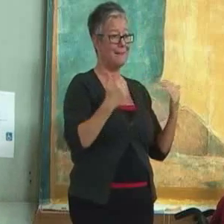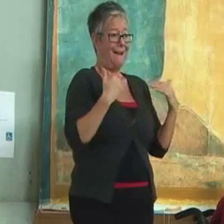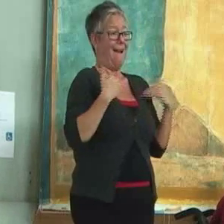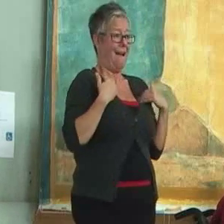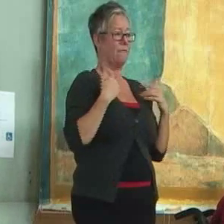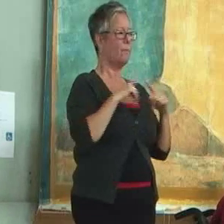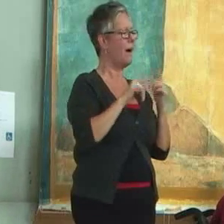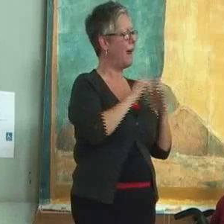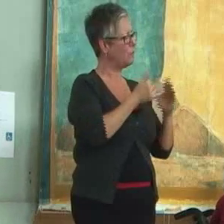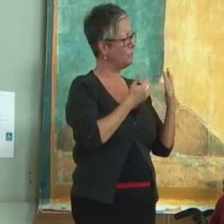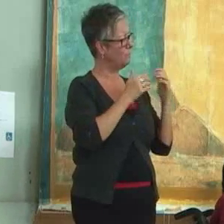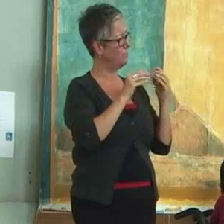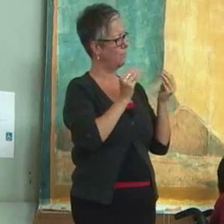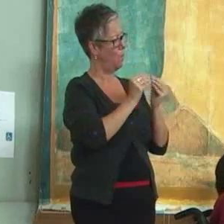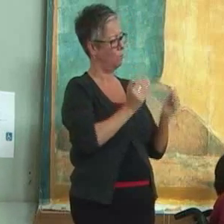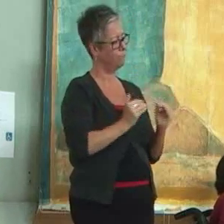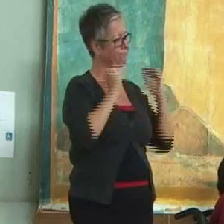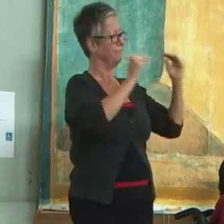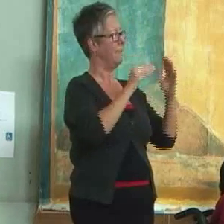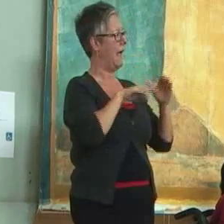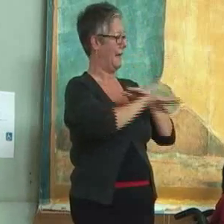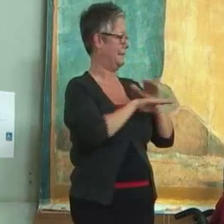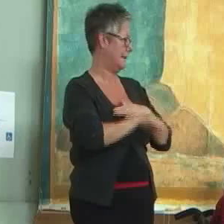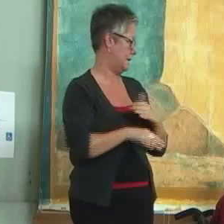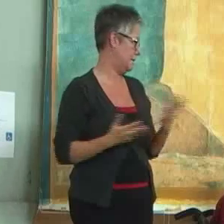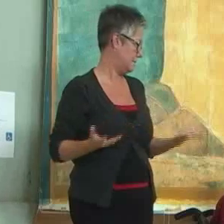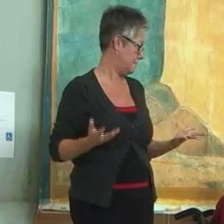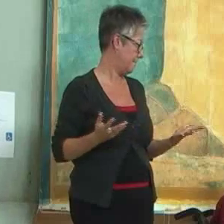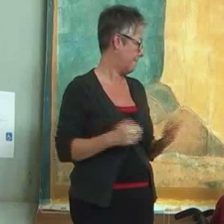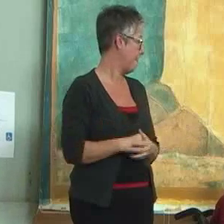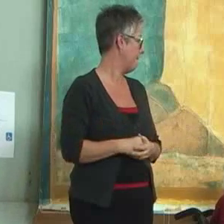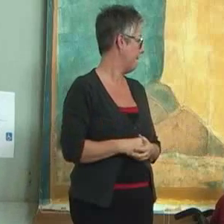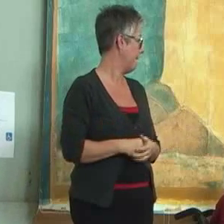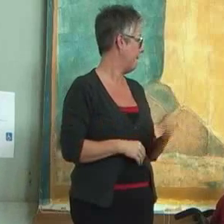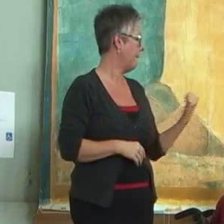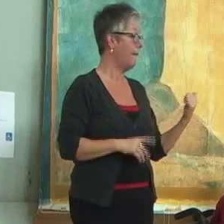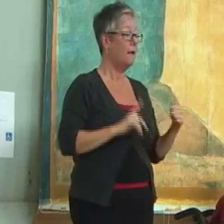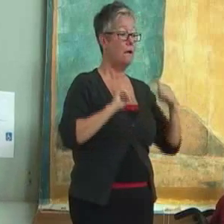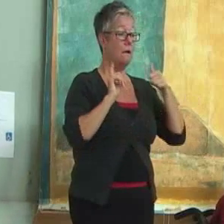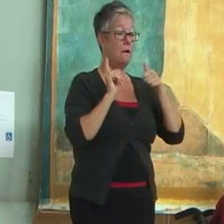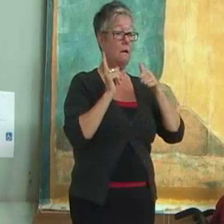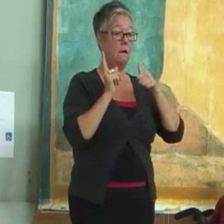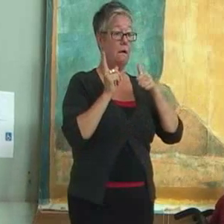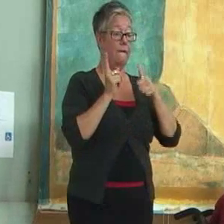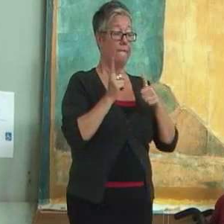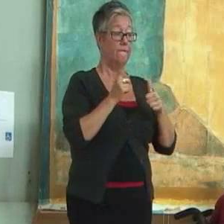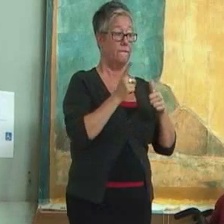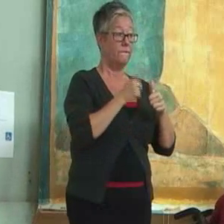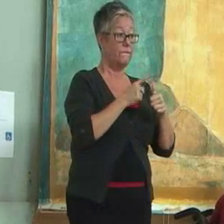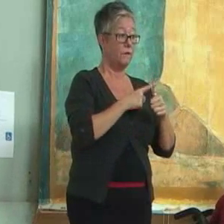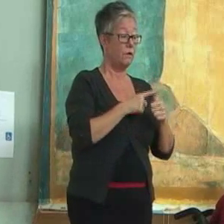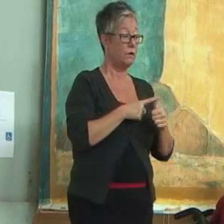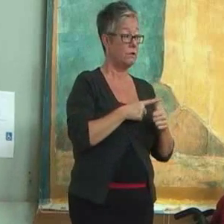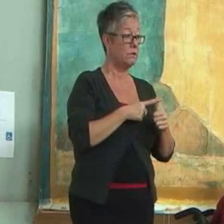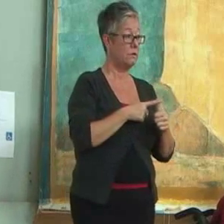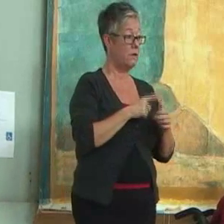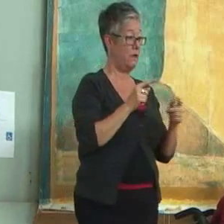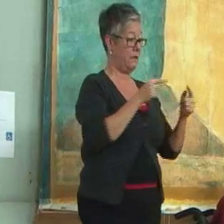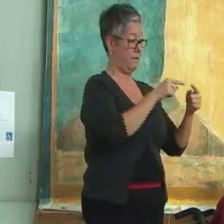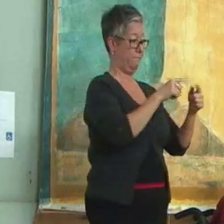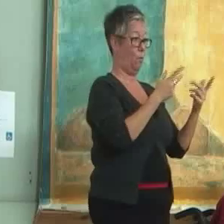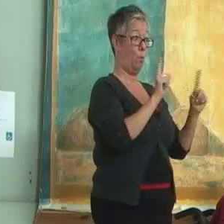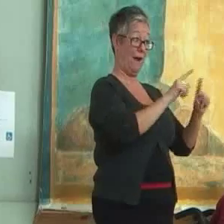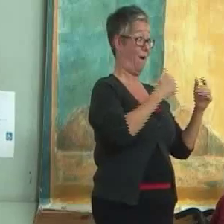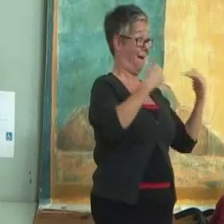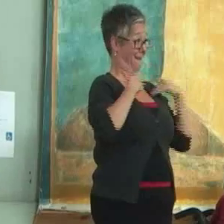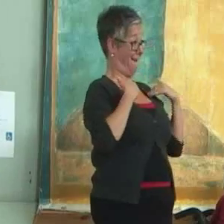their specific needs? Well, you should be able to do it, first of all, by making the particular facilities accessible to begin